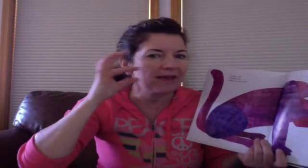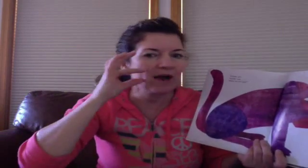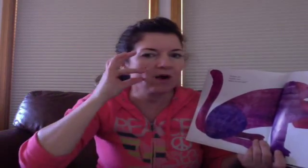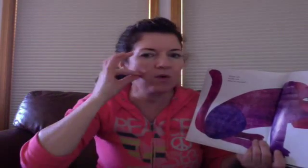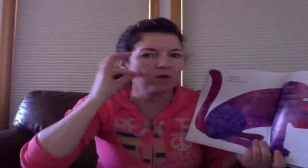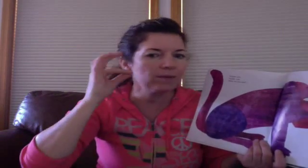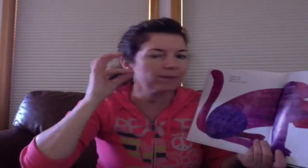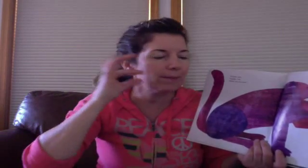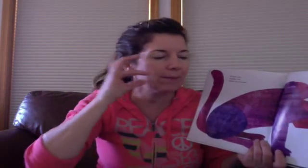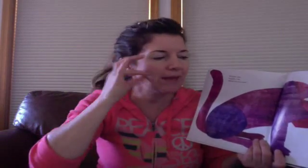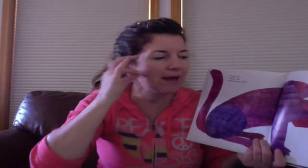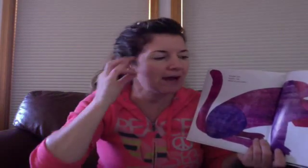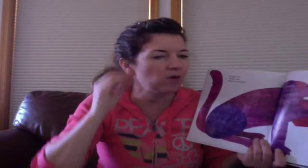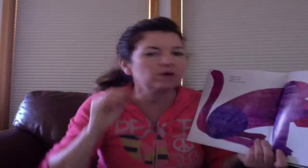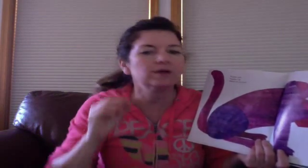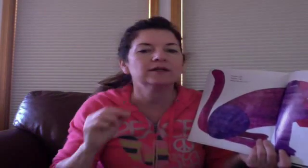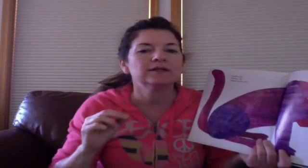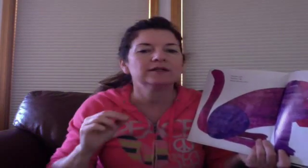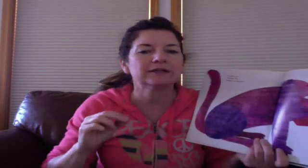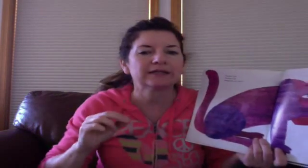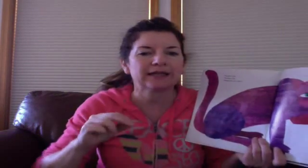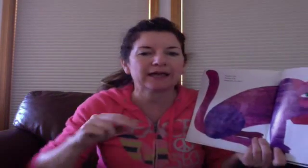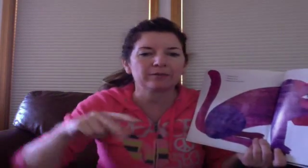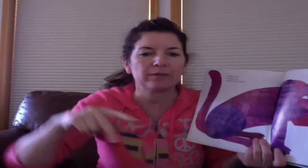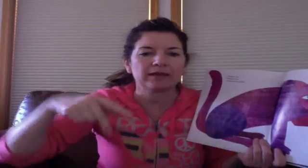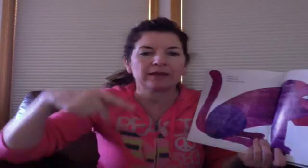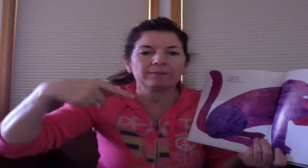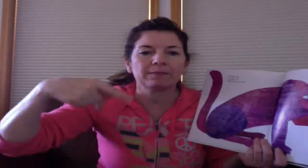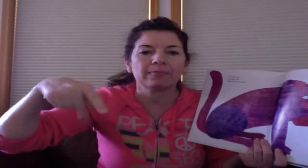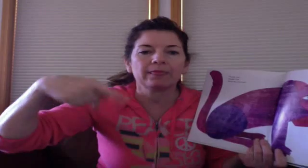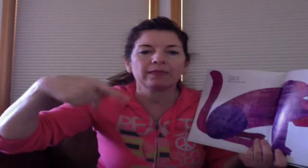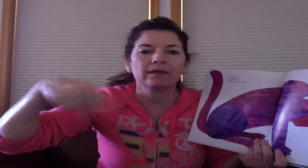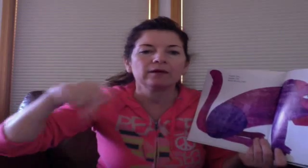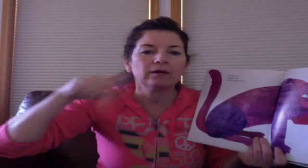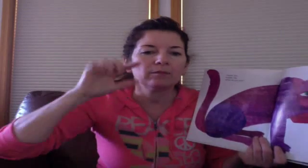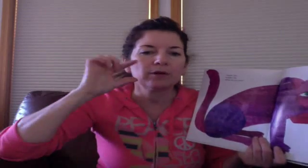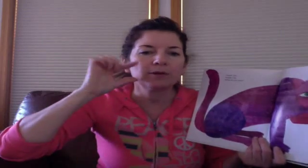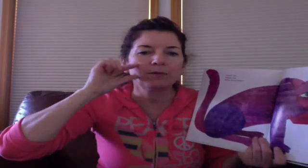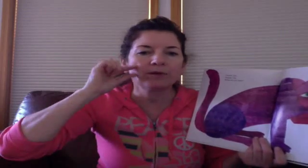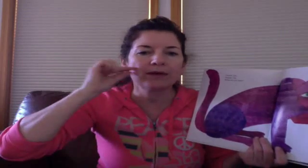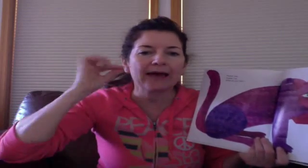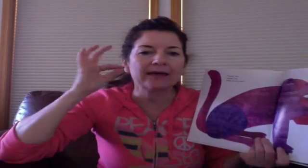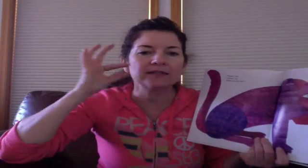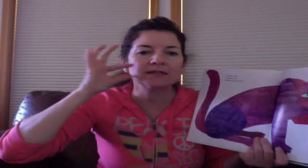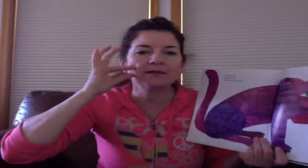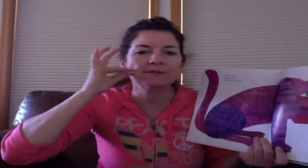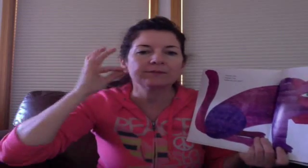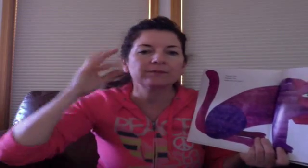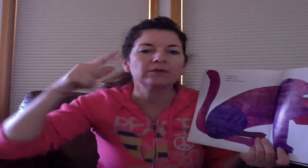meow, meow, looking at me. Purple cat,